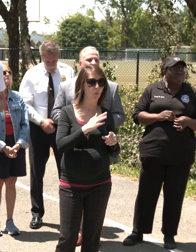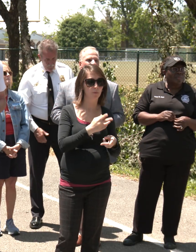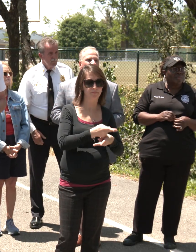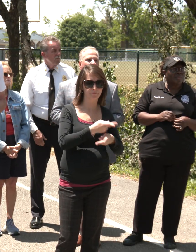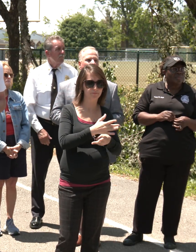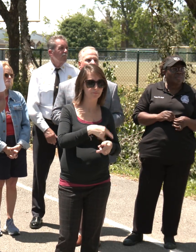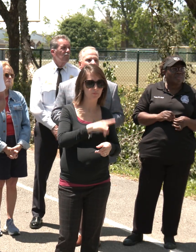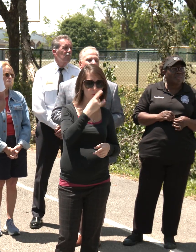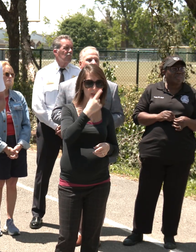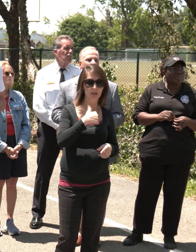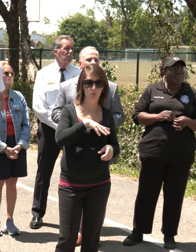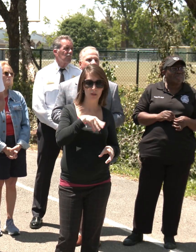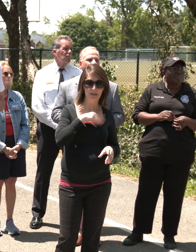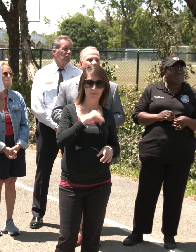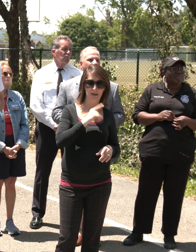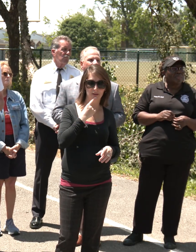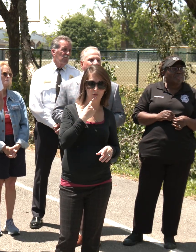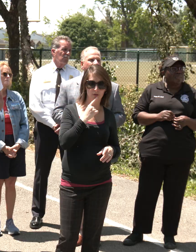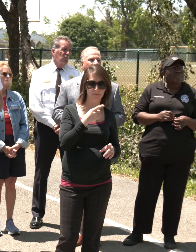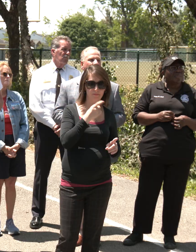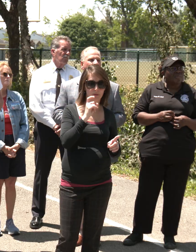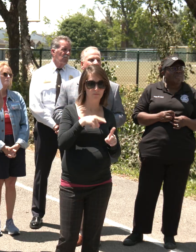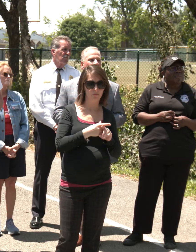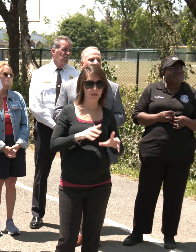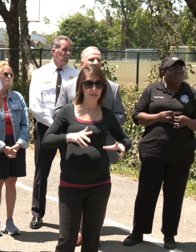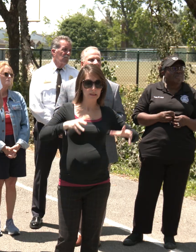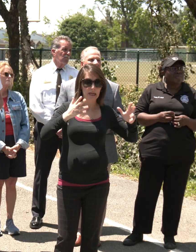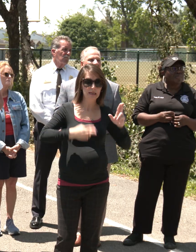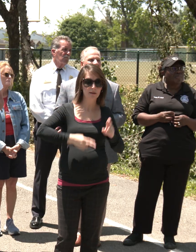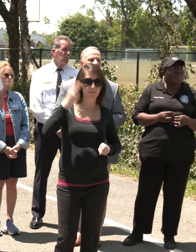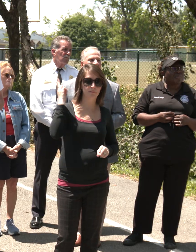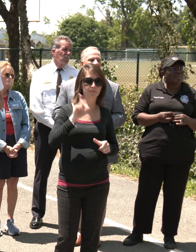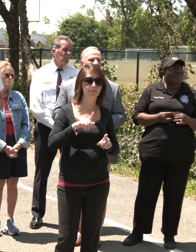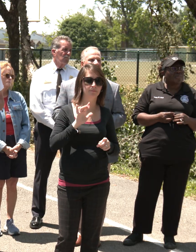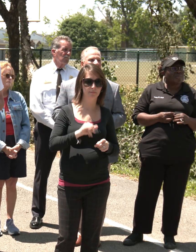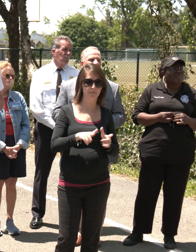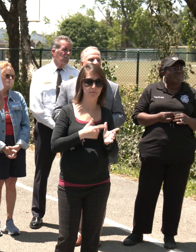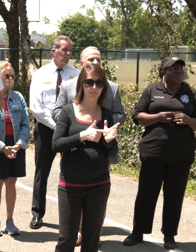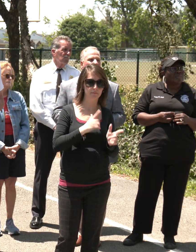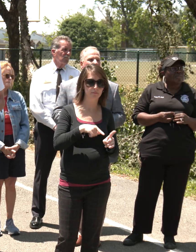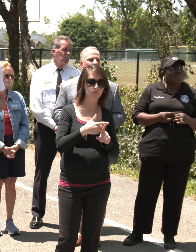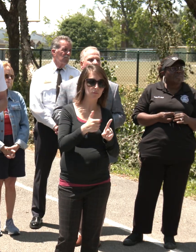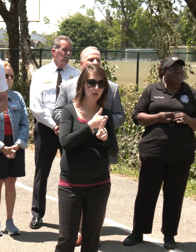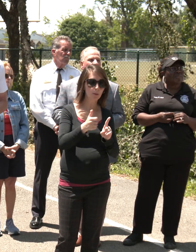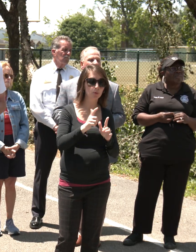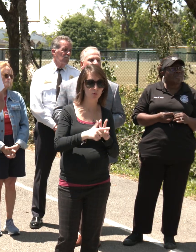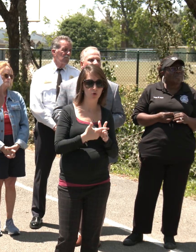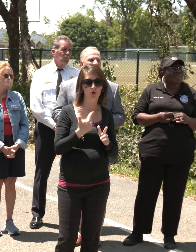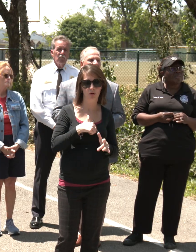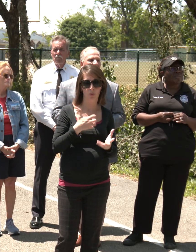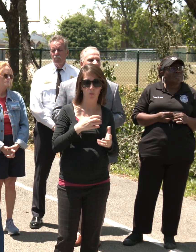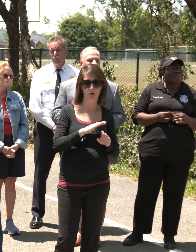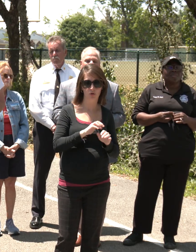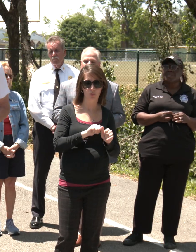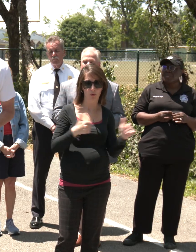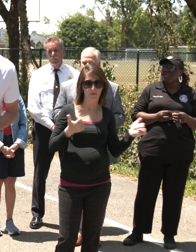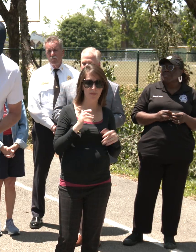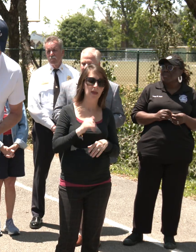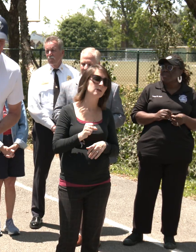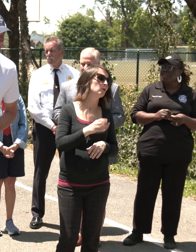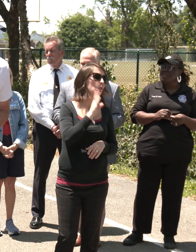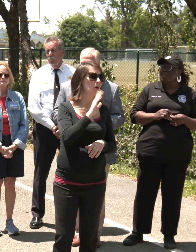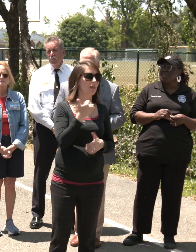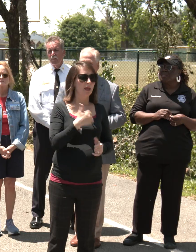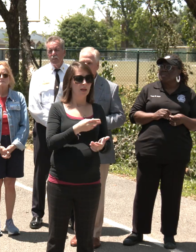And we take that seriously because when anxiety is high, that's sometimes when abuse kicks in, and we want to prevent that. So will any of those funds be